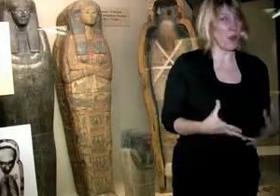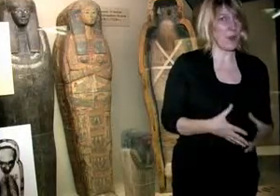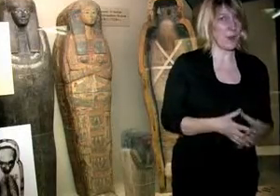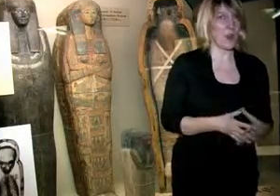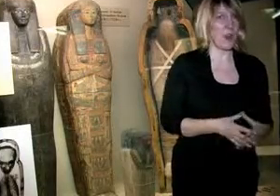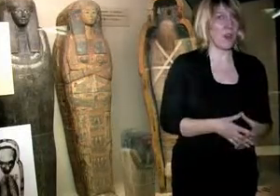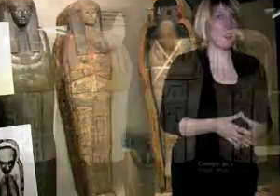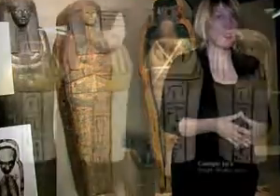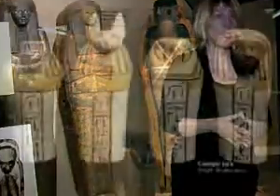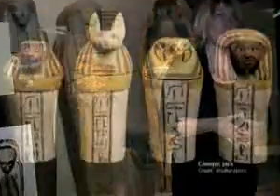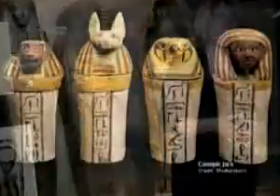canopic jars.